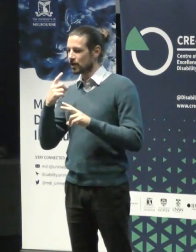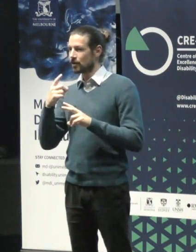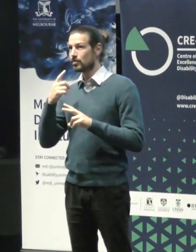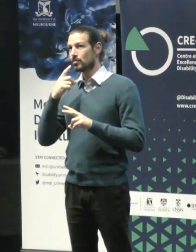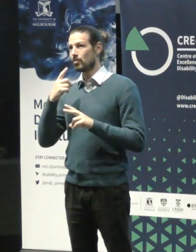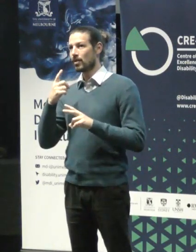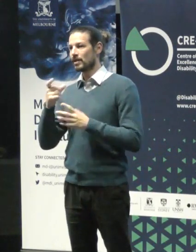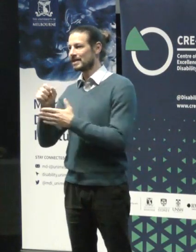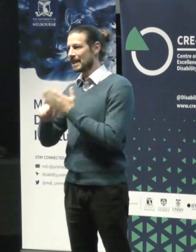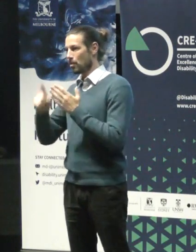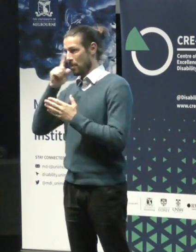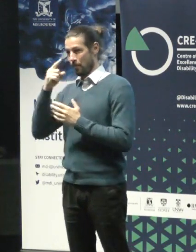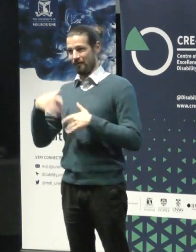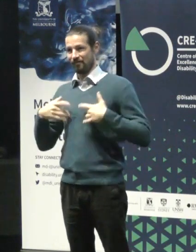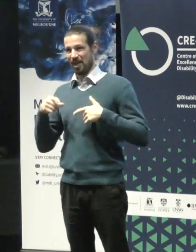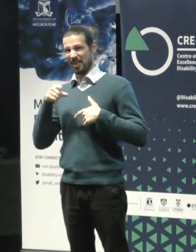assistants.